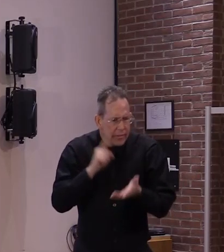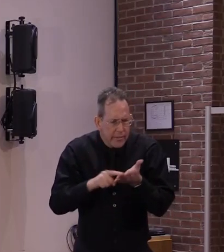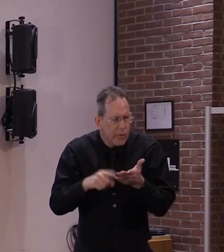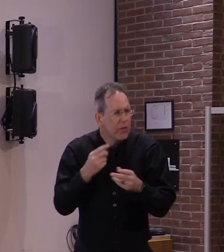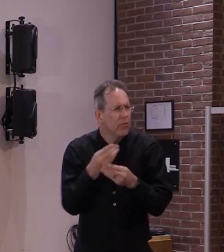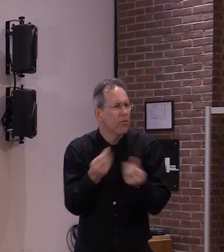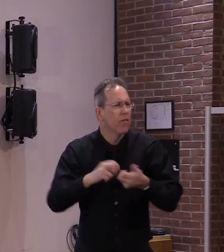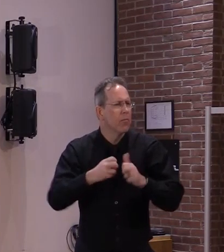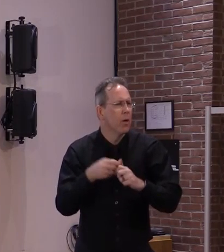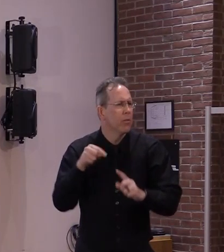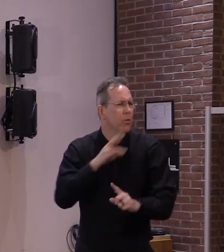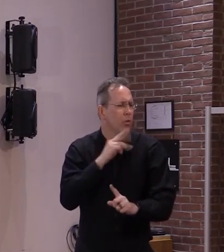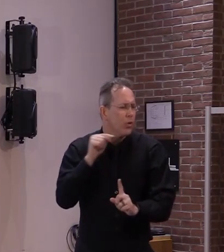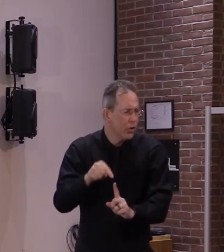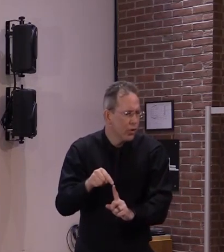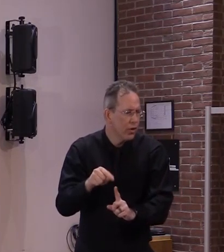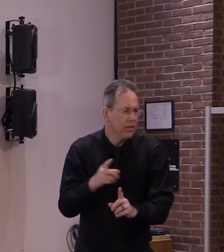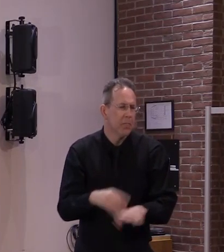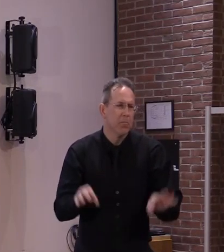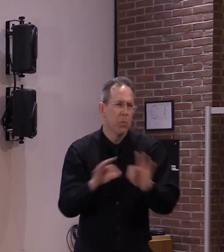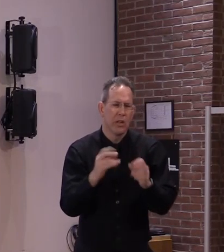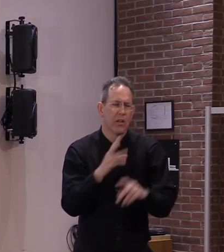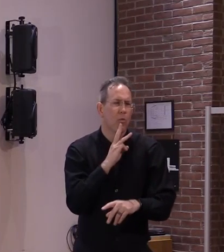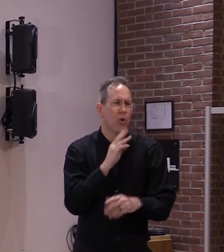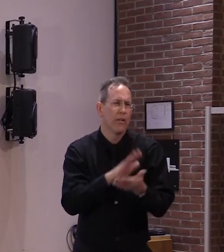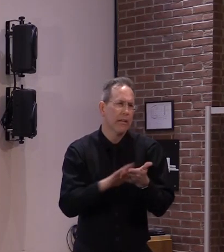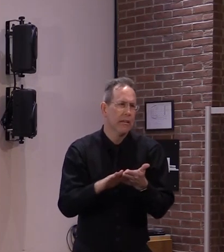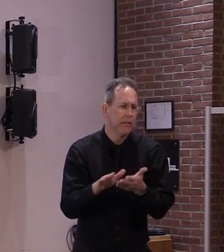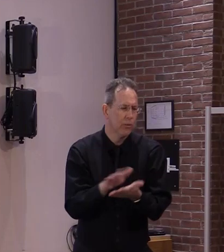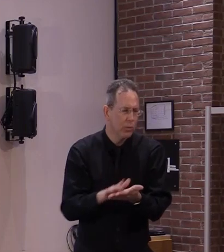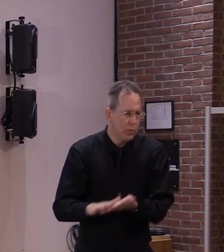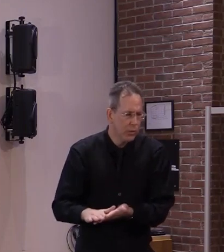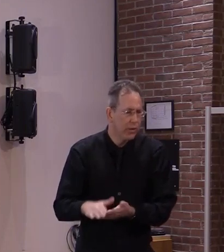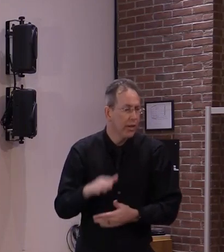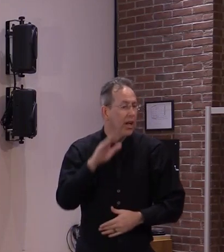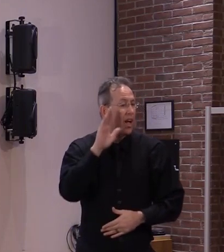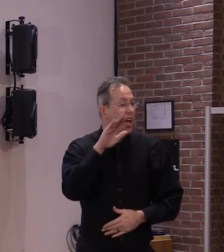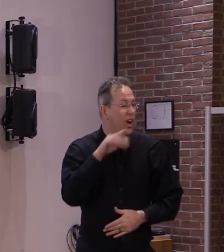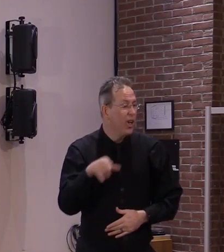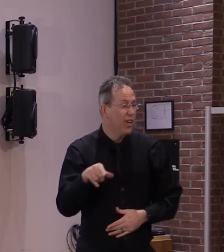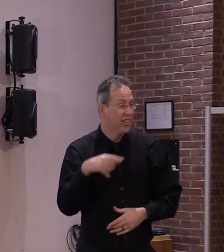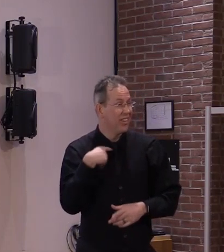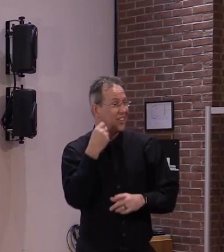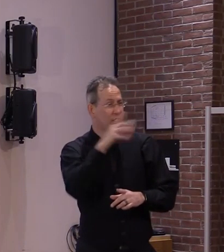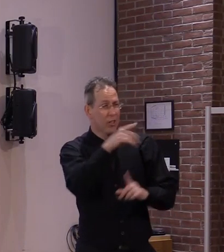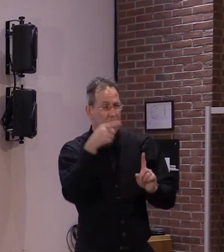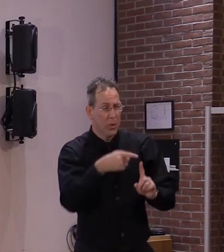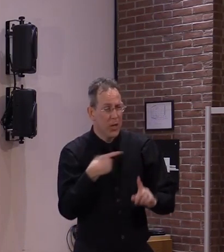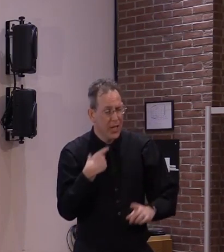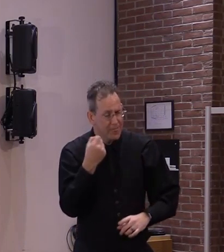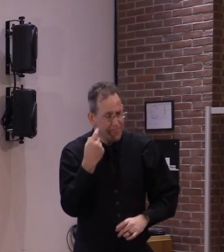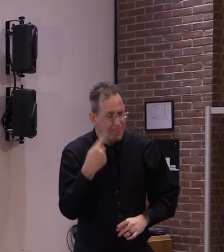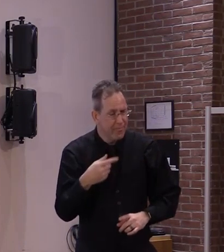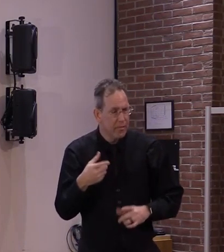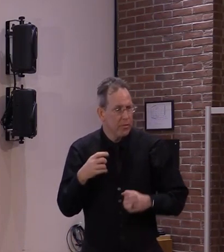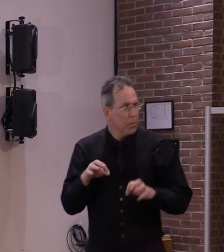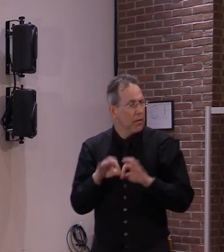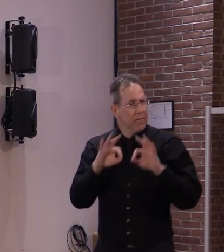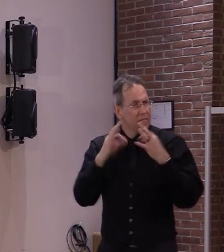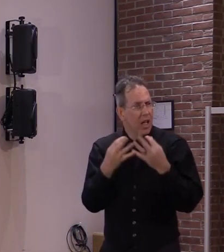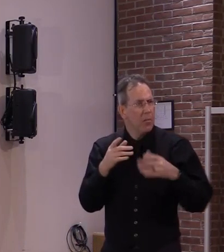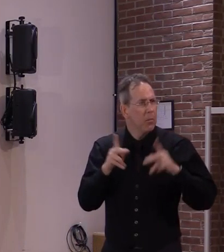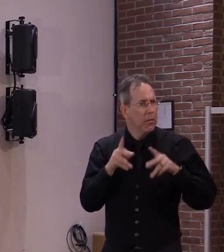appreciating very much what you're saying about the need for childcare, this is an area where we've dedicated extra resources at the agency to